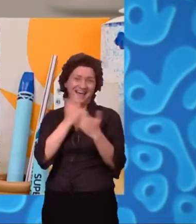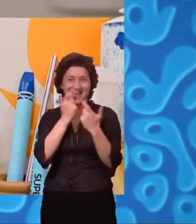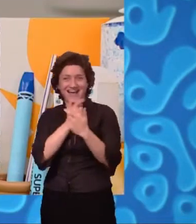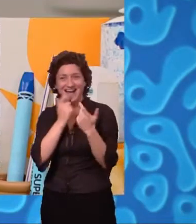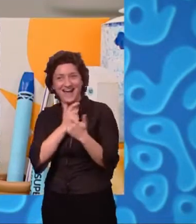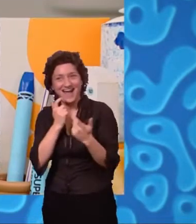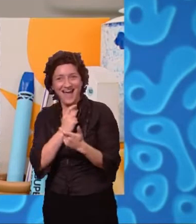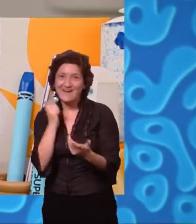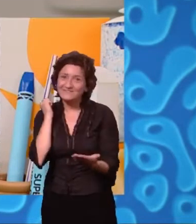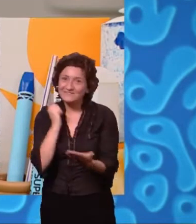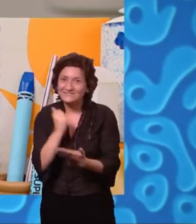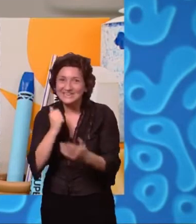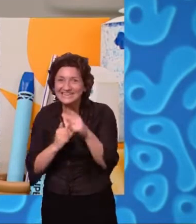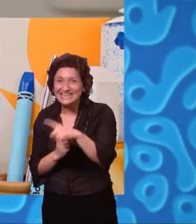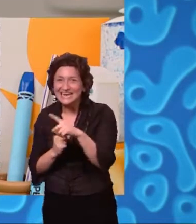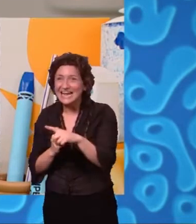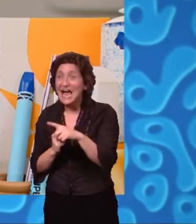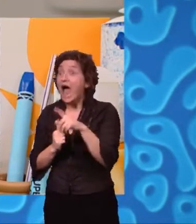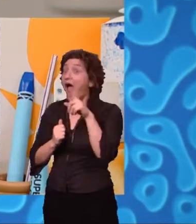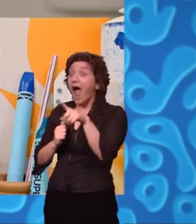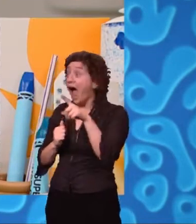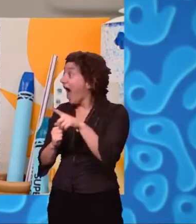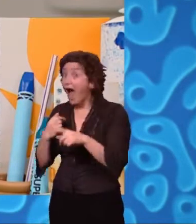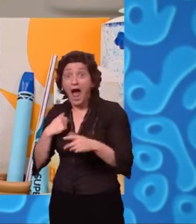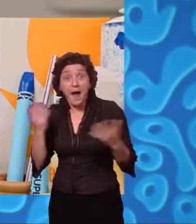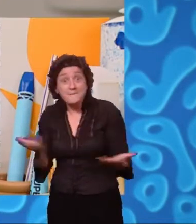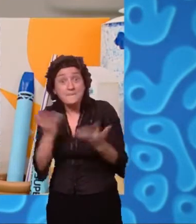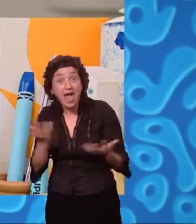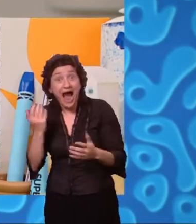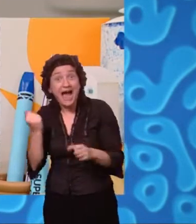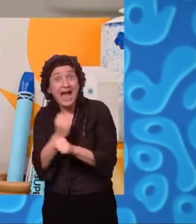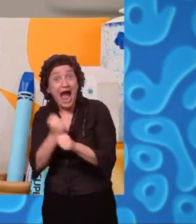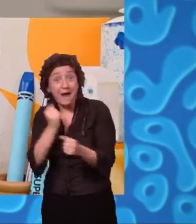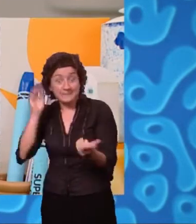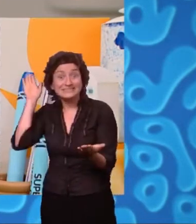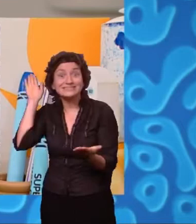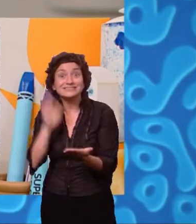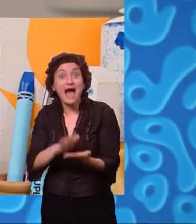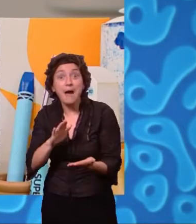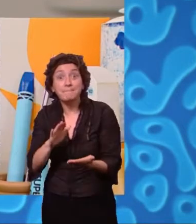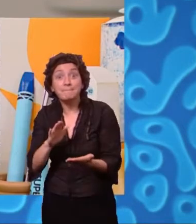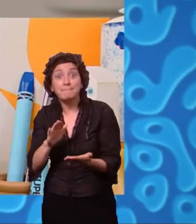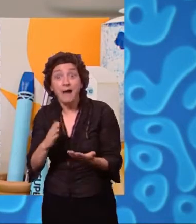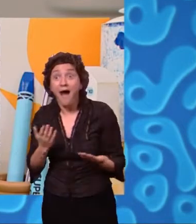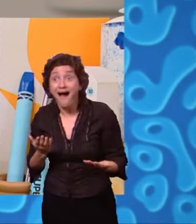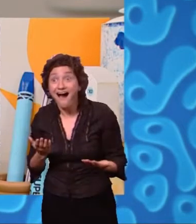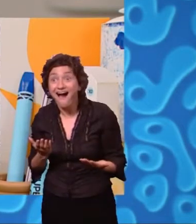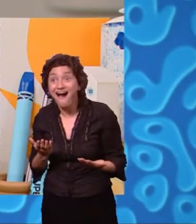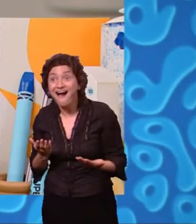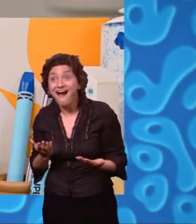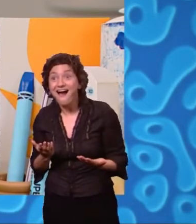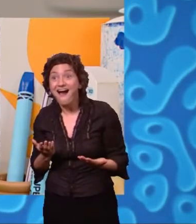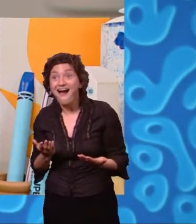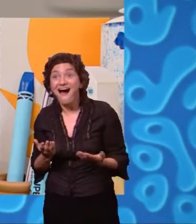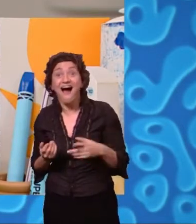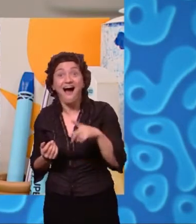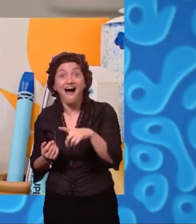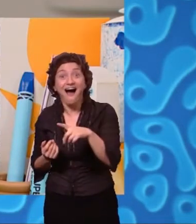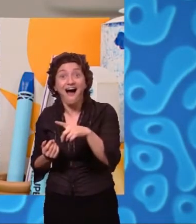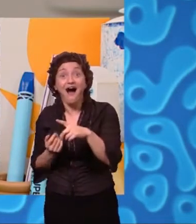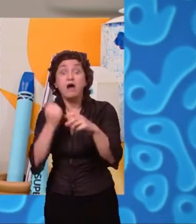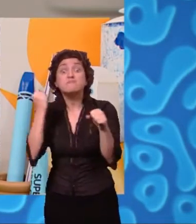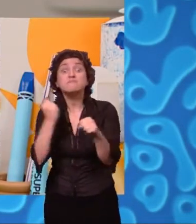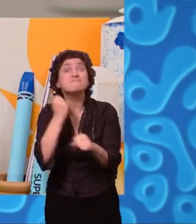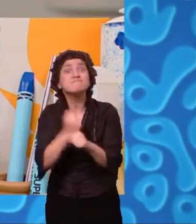That was very unusual, Ben. Hey, Ben, can we play that snap game now? It's a game where you try to